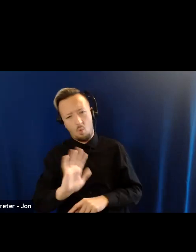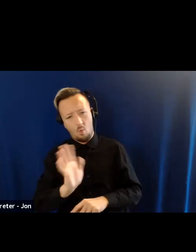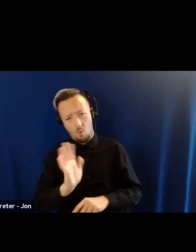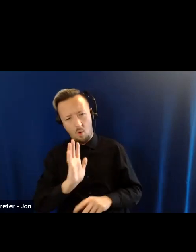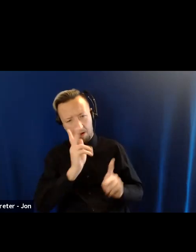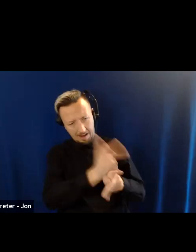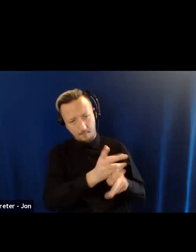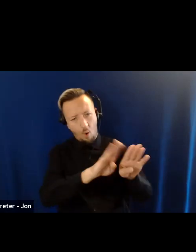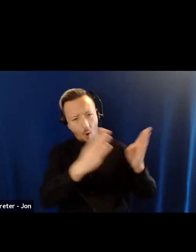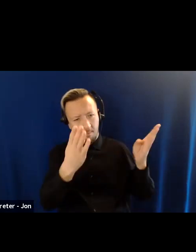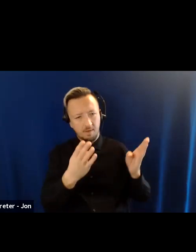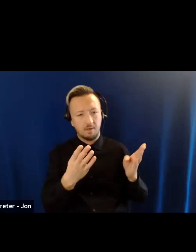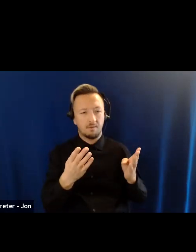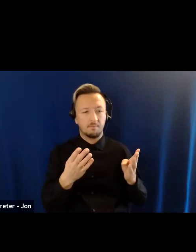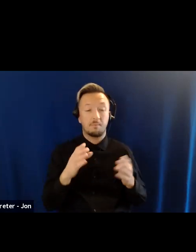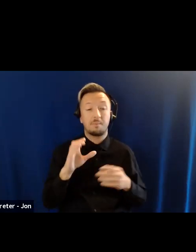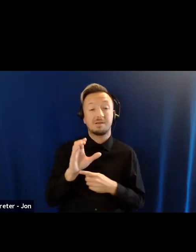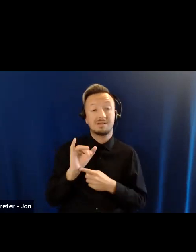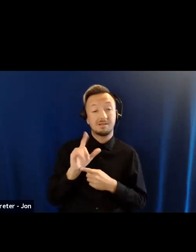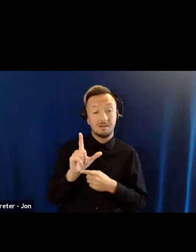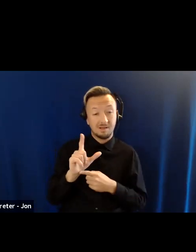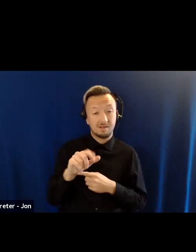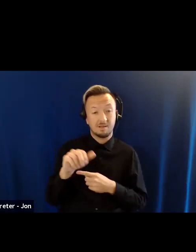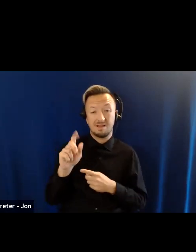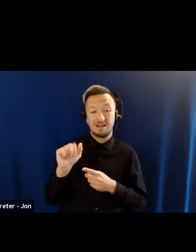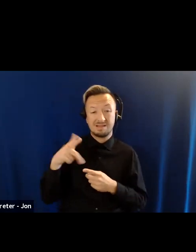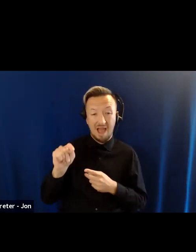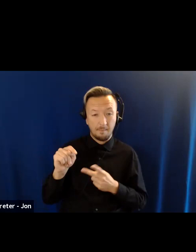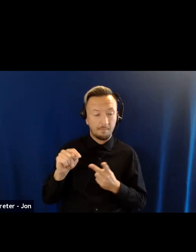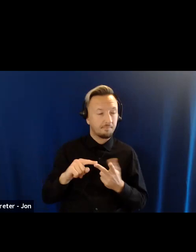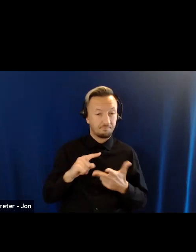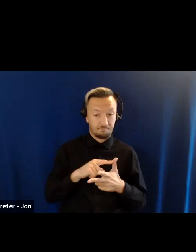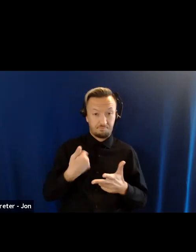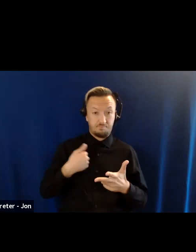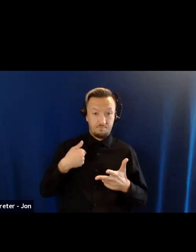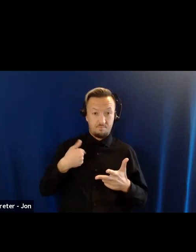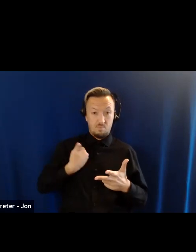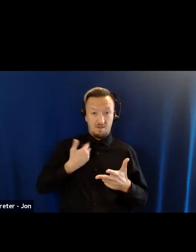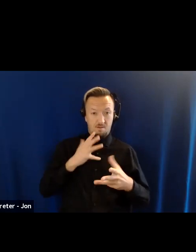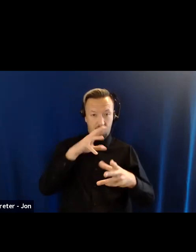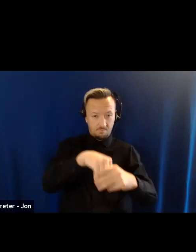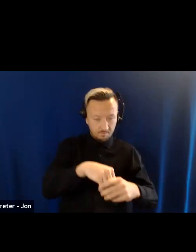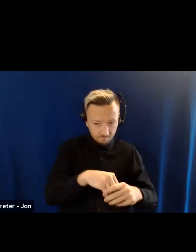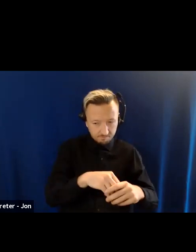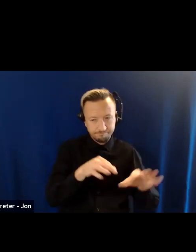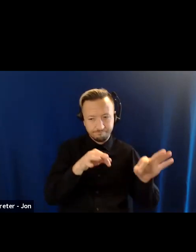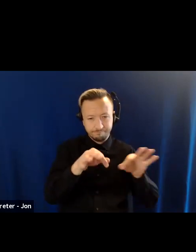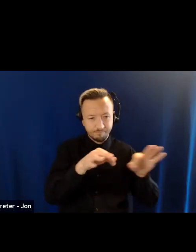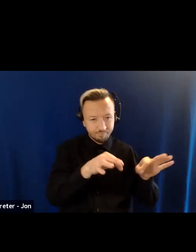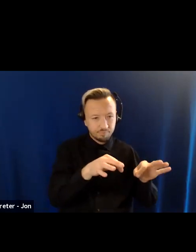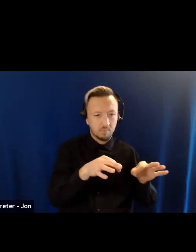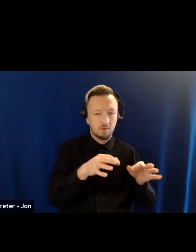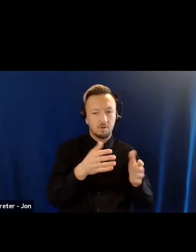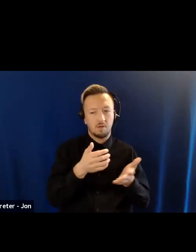open, but Centers for Independent Living, ADAPT, and us came in and this needs to close with involvement